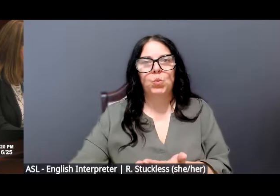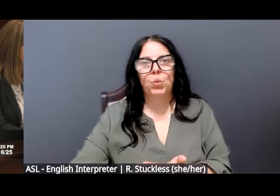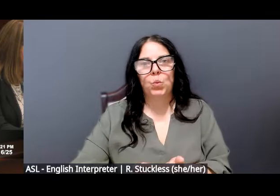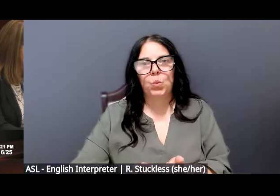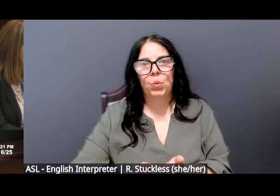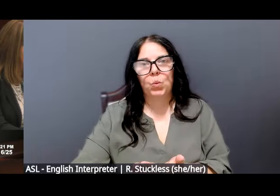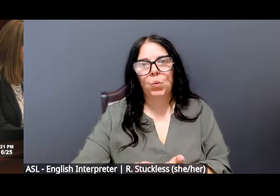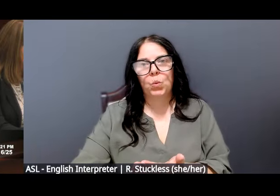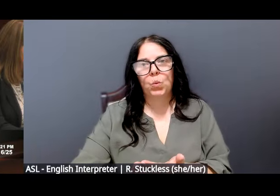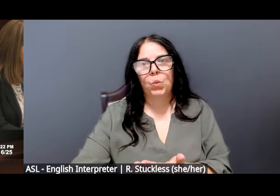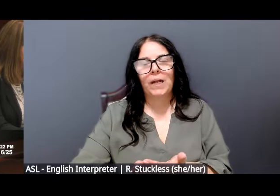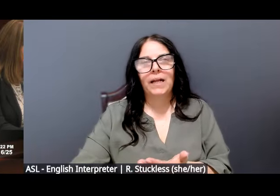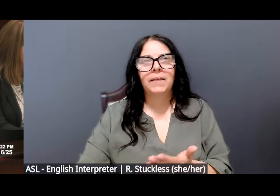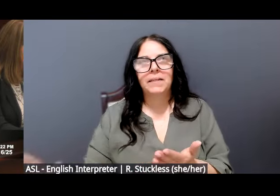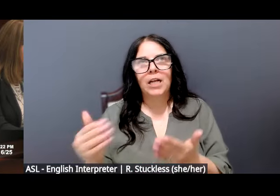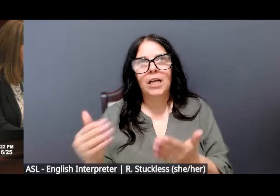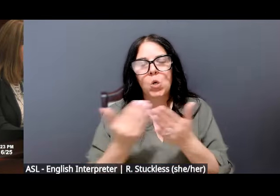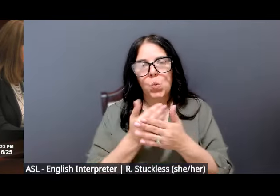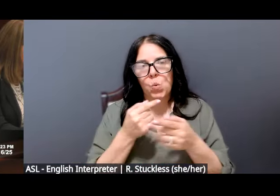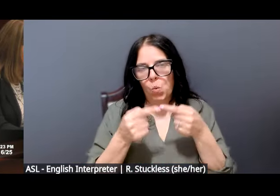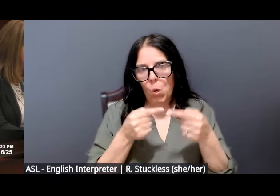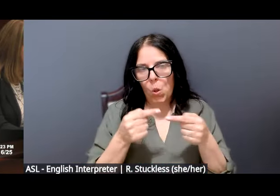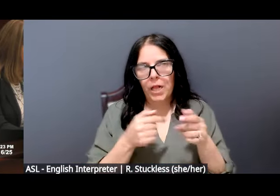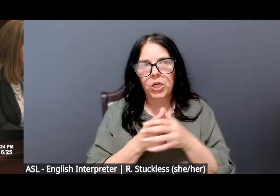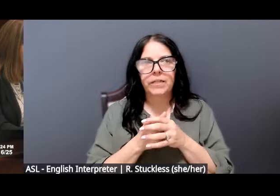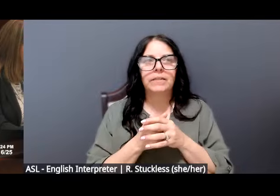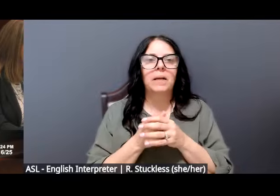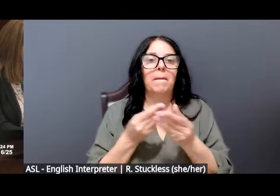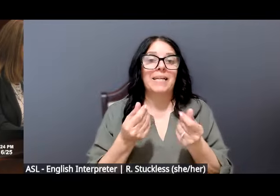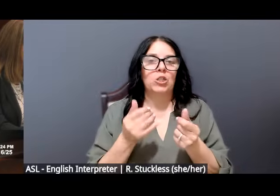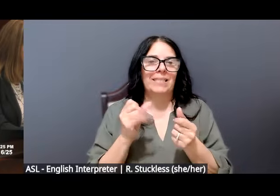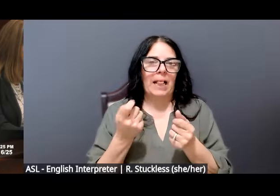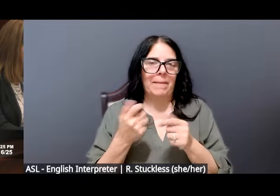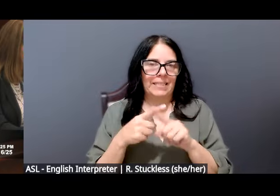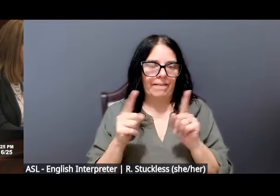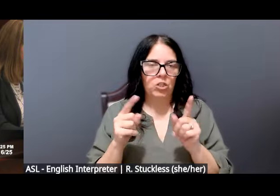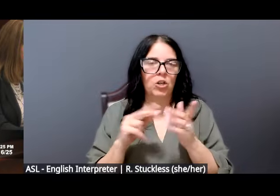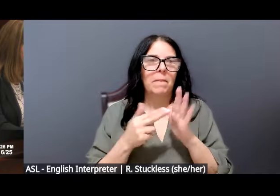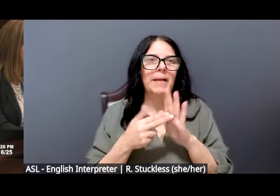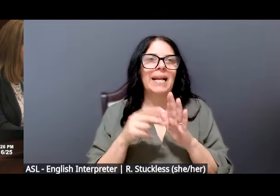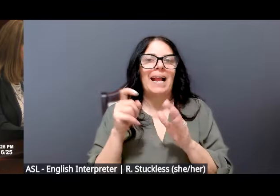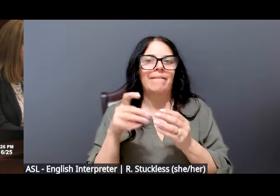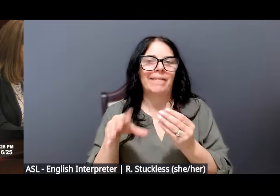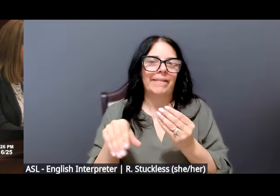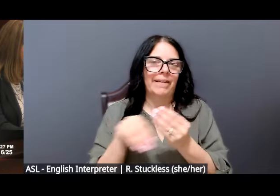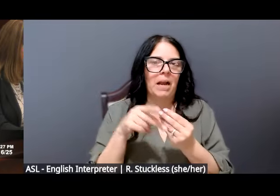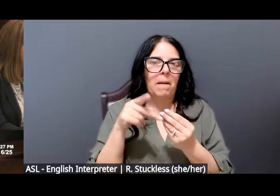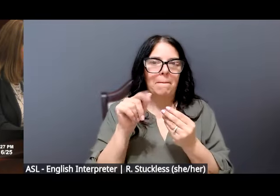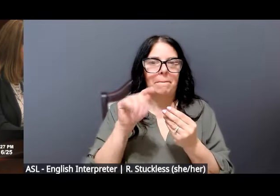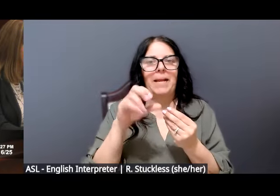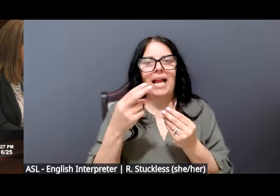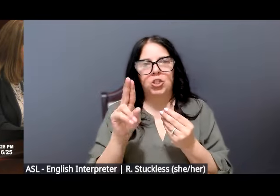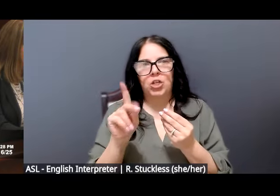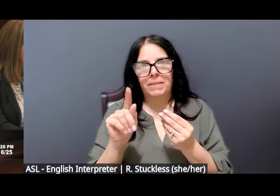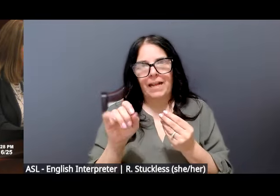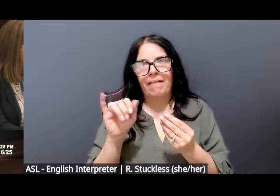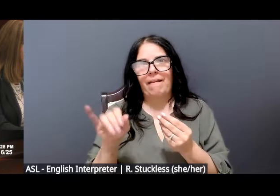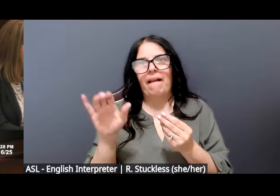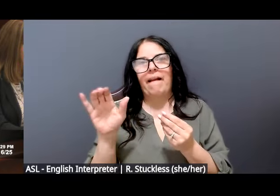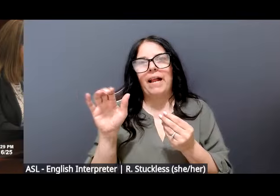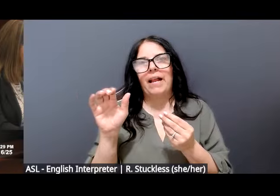it's a new roller, it's a little bit of a different material. So essentially it will require a patch update that Hart will begin